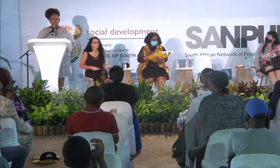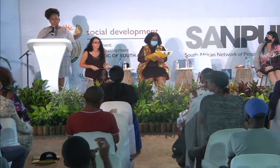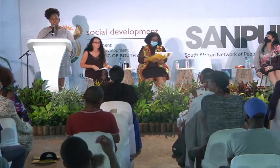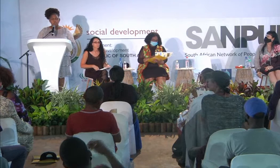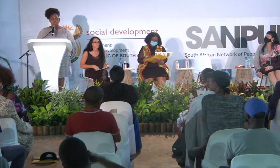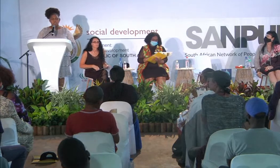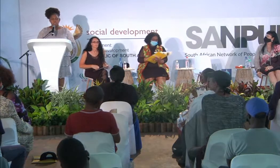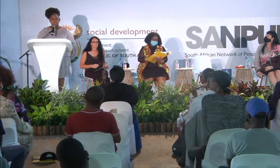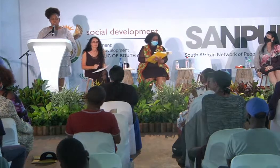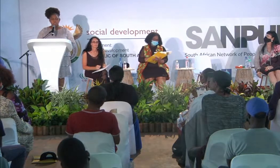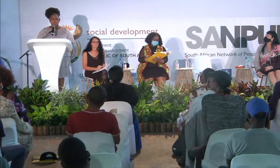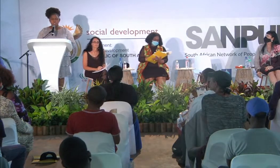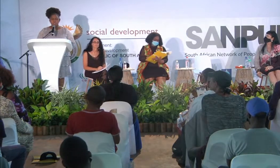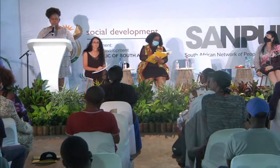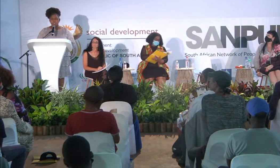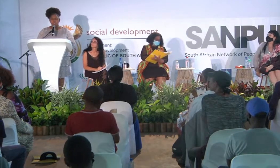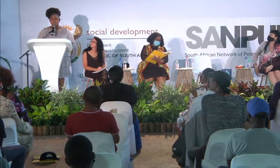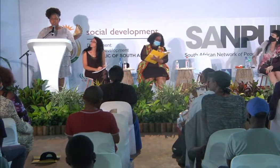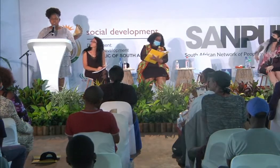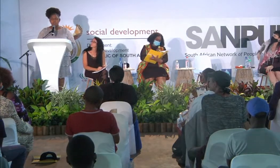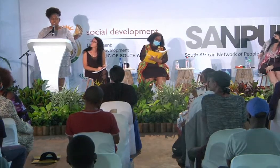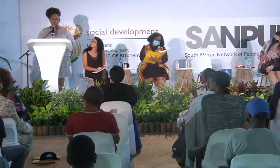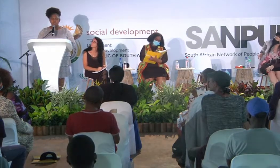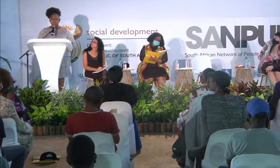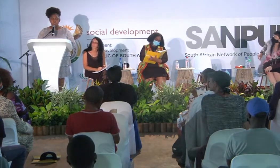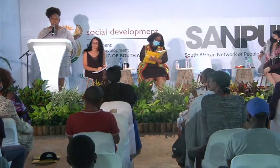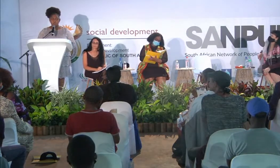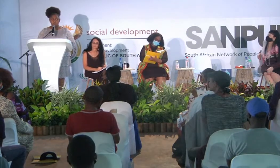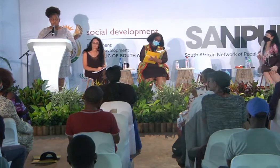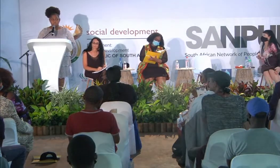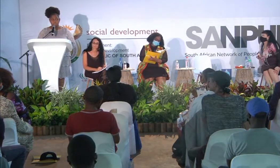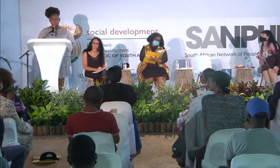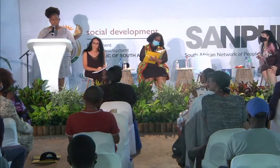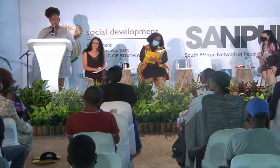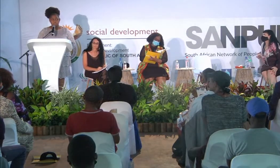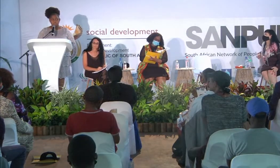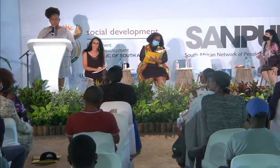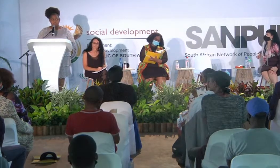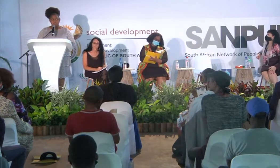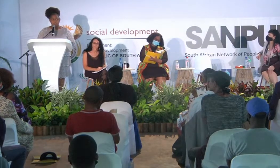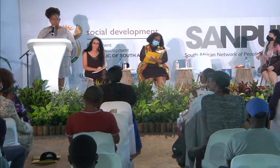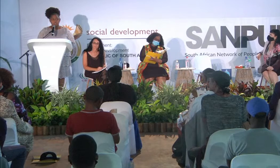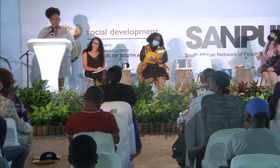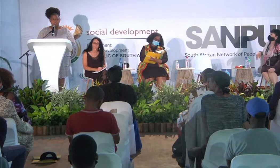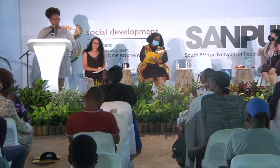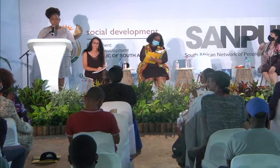So I chose to play that video because sometimes when we talk,